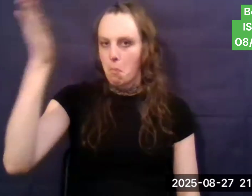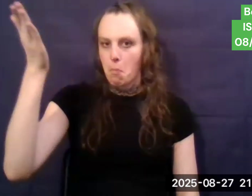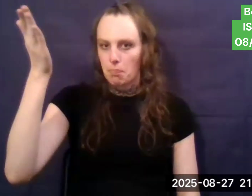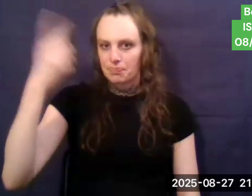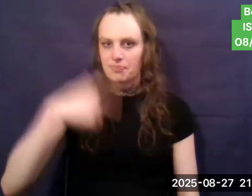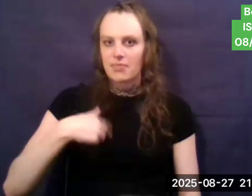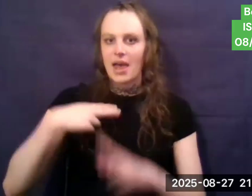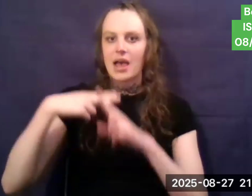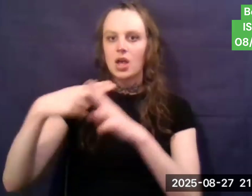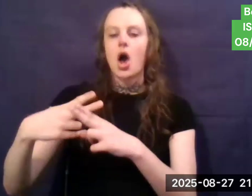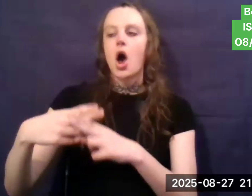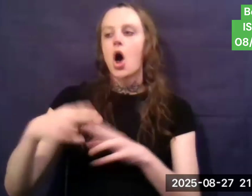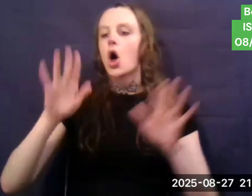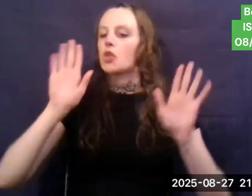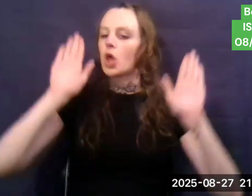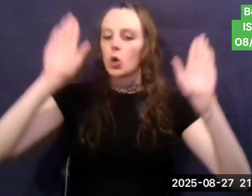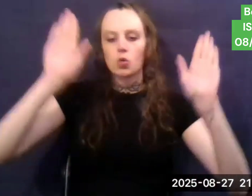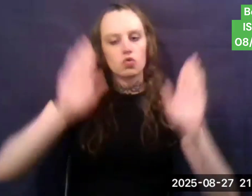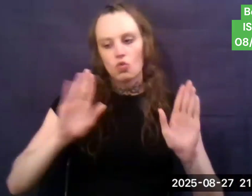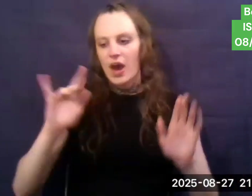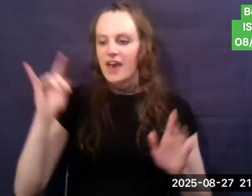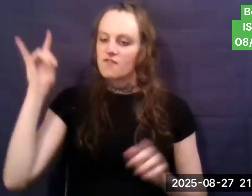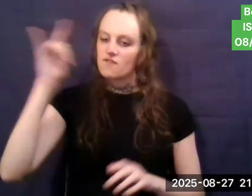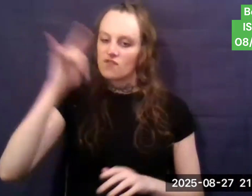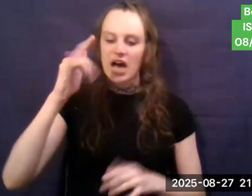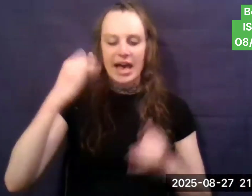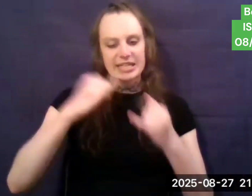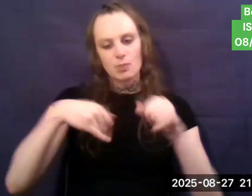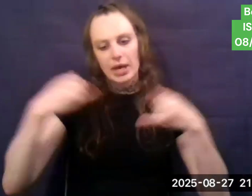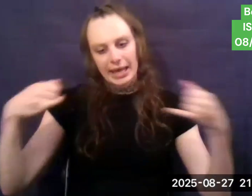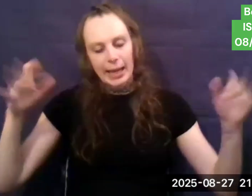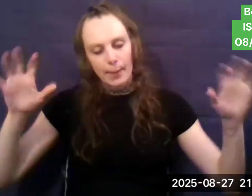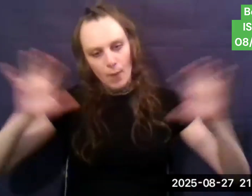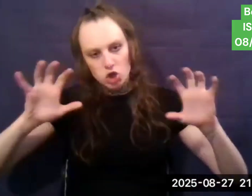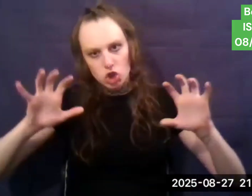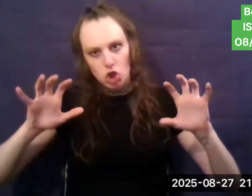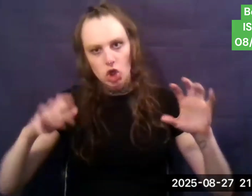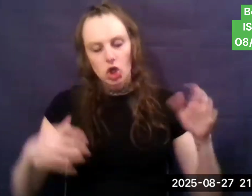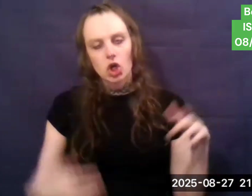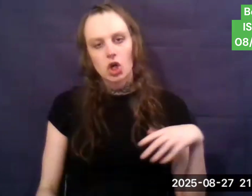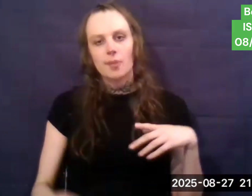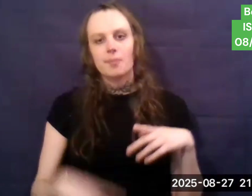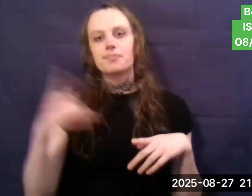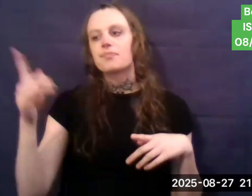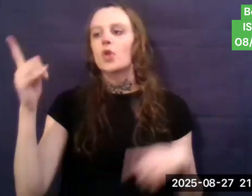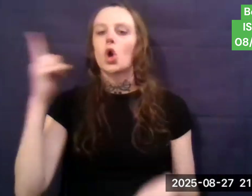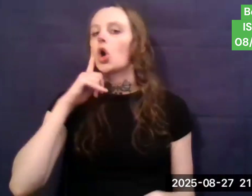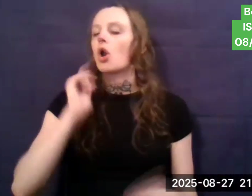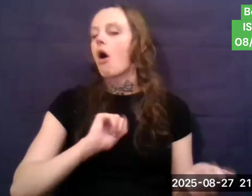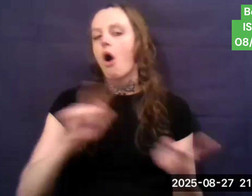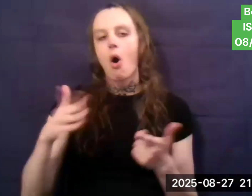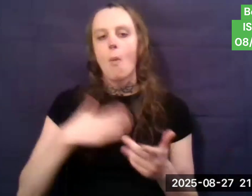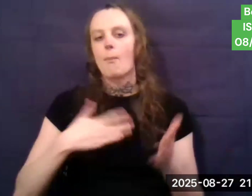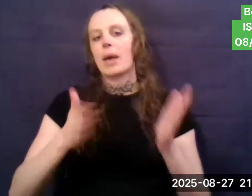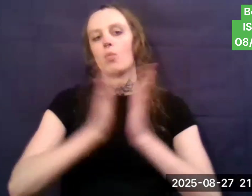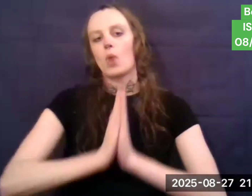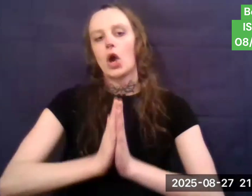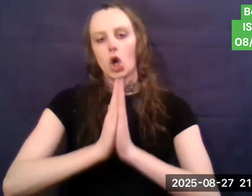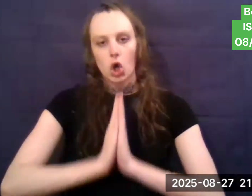Flying Spaghetti Monster, heard heard all of my prayers, right? And he helped